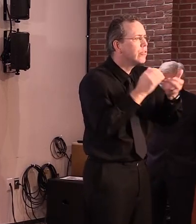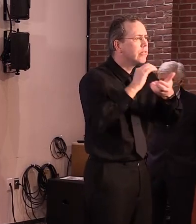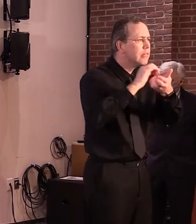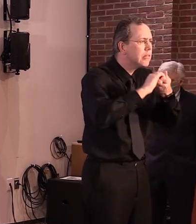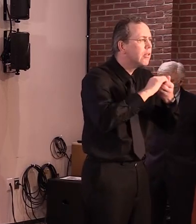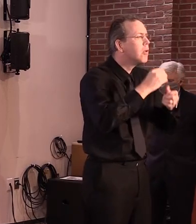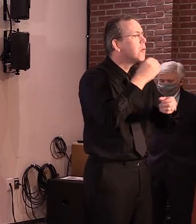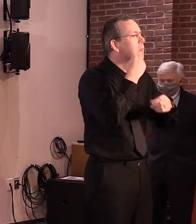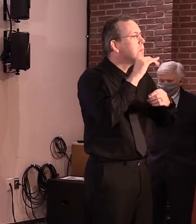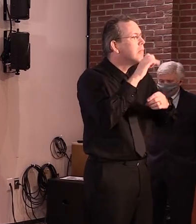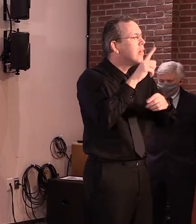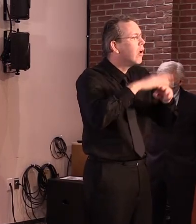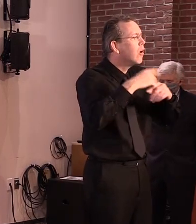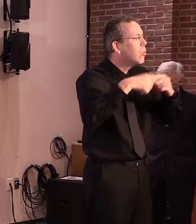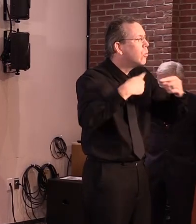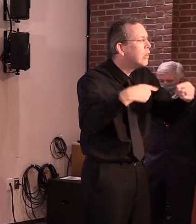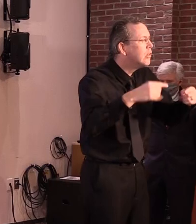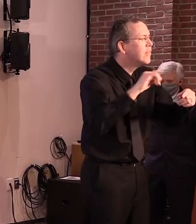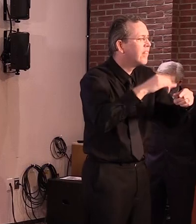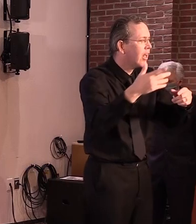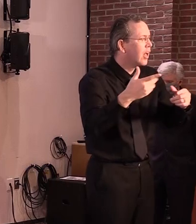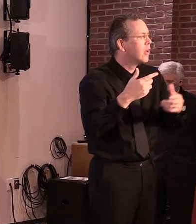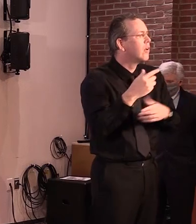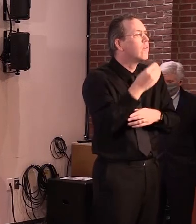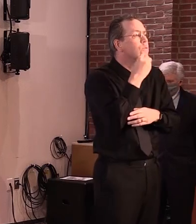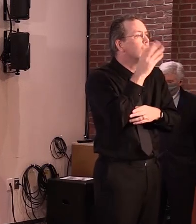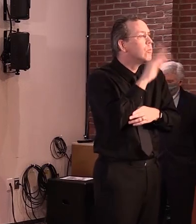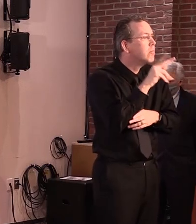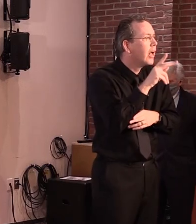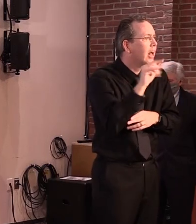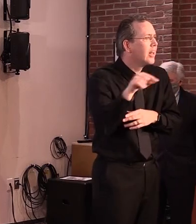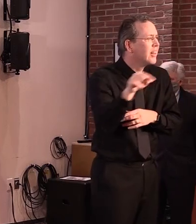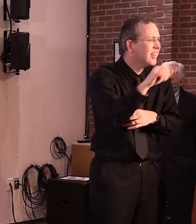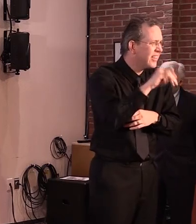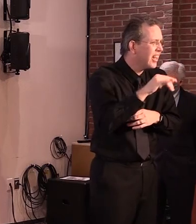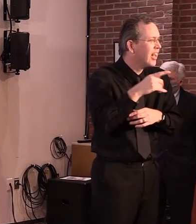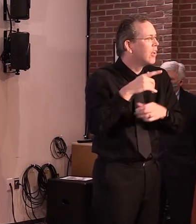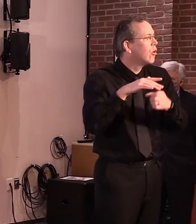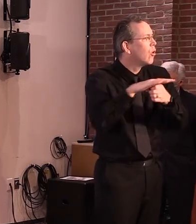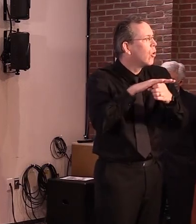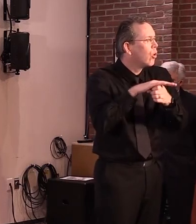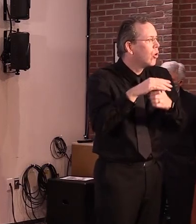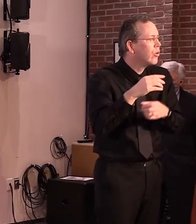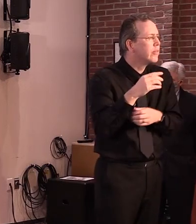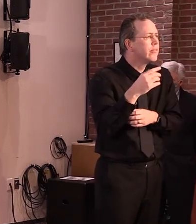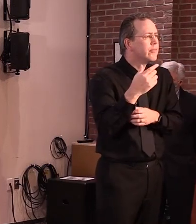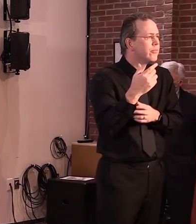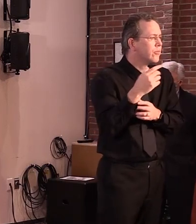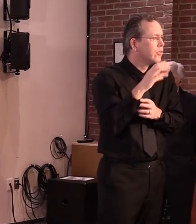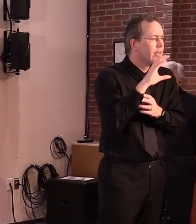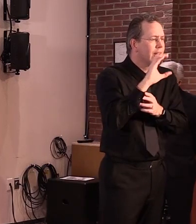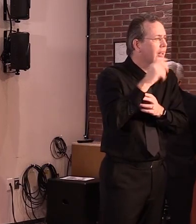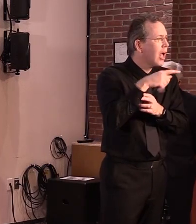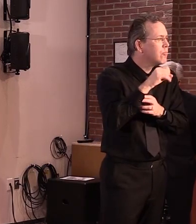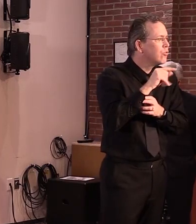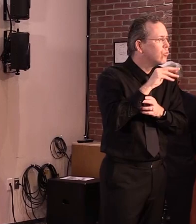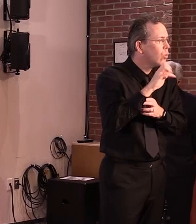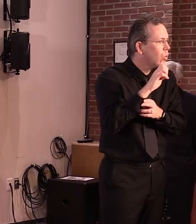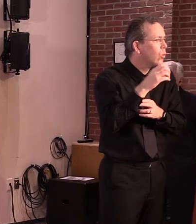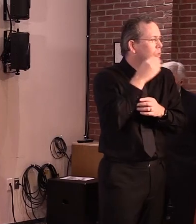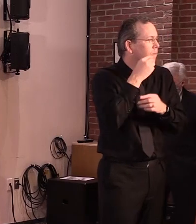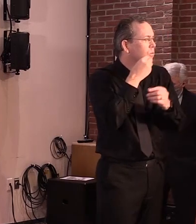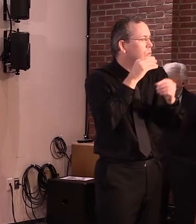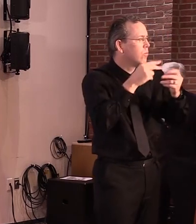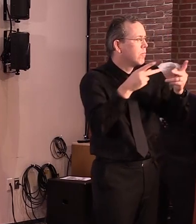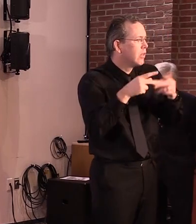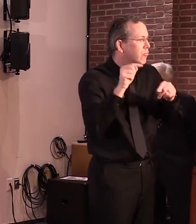as the local Capstones and Brocks of the world, we're doing a lot of that